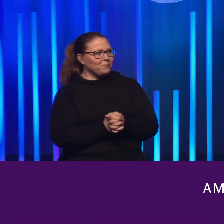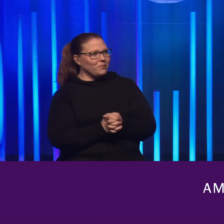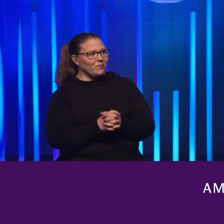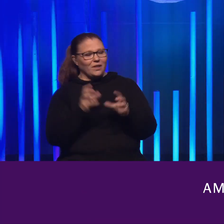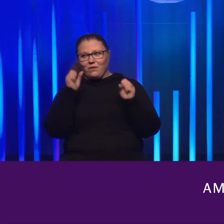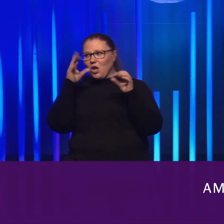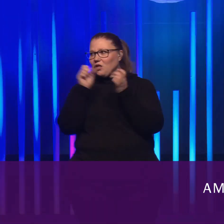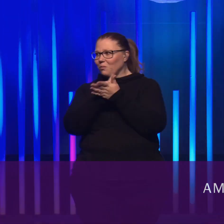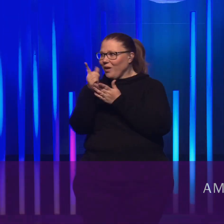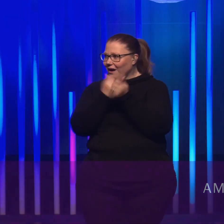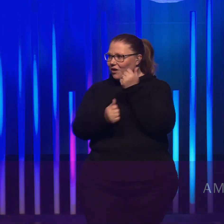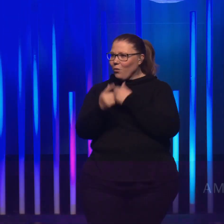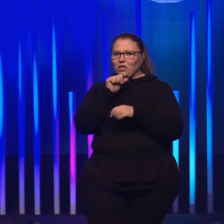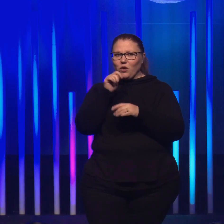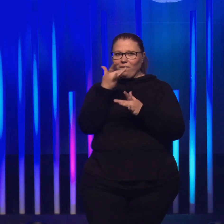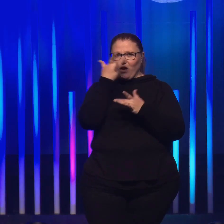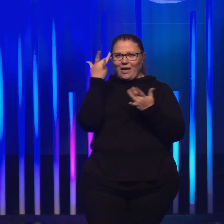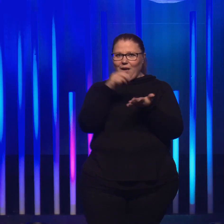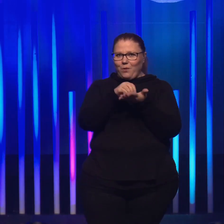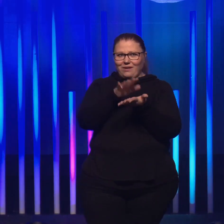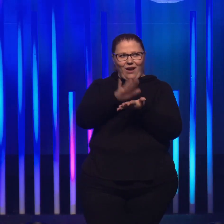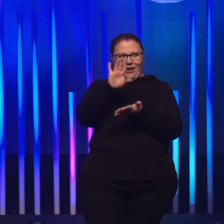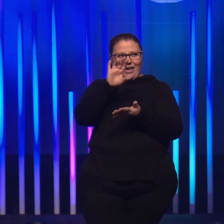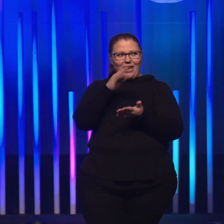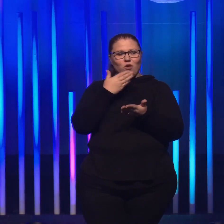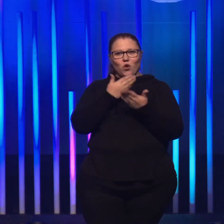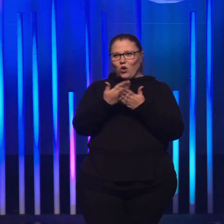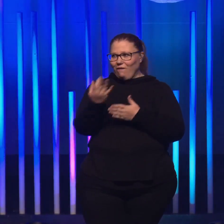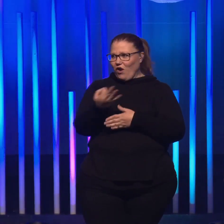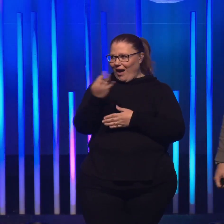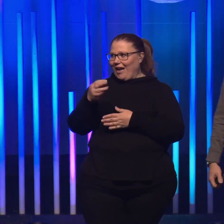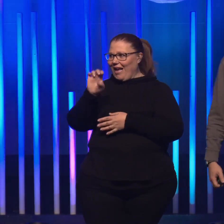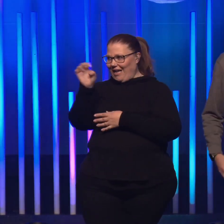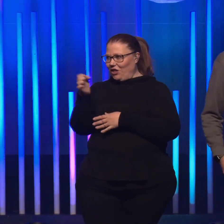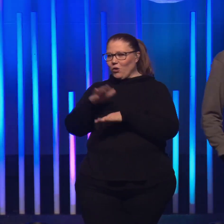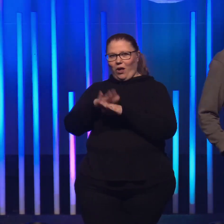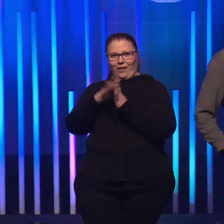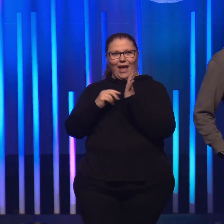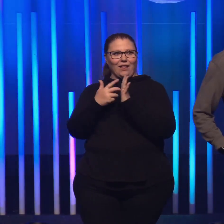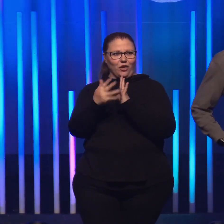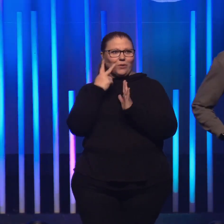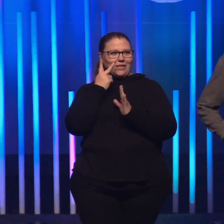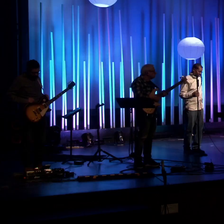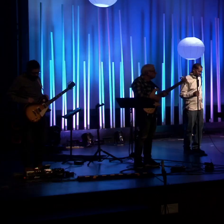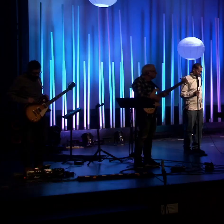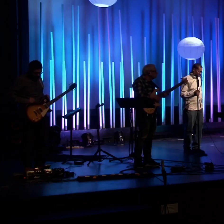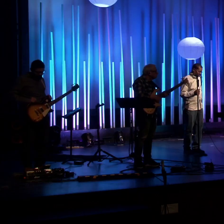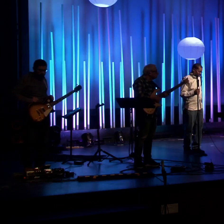awesome week, everyone. Don't forget to mark your calendars for Good Friday and Easter. We'll see you next week.